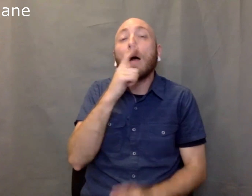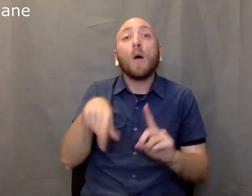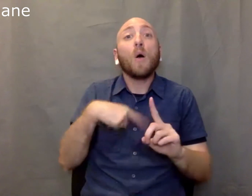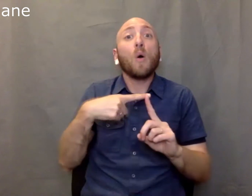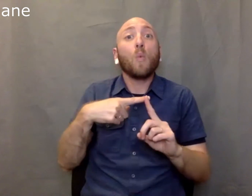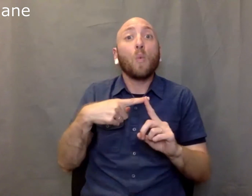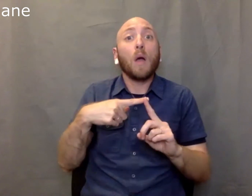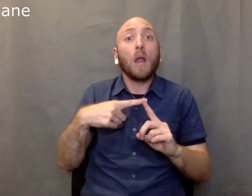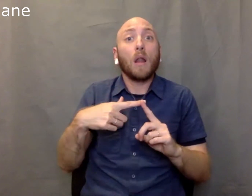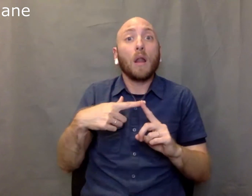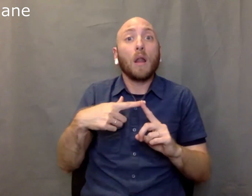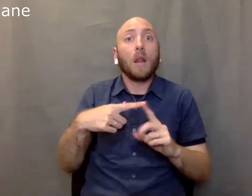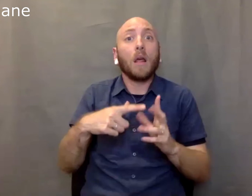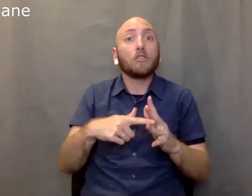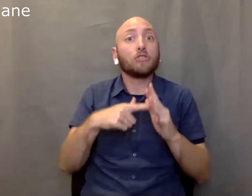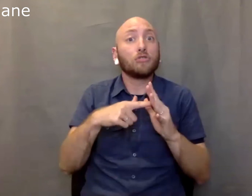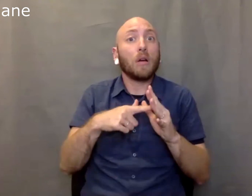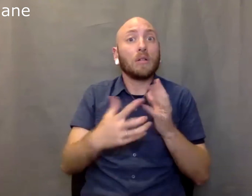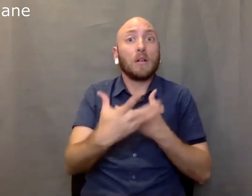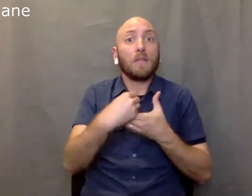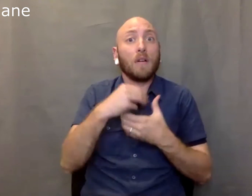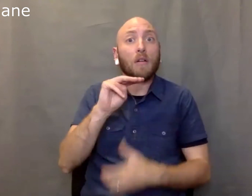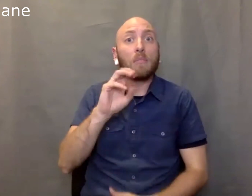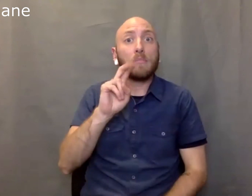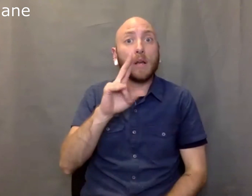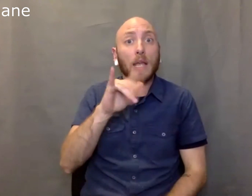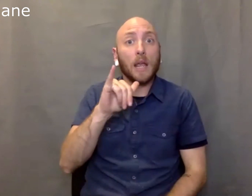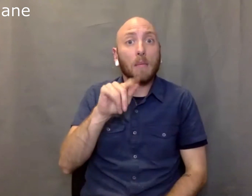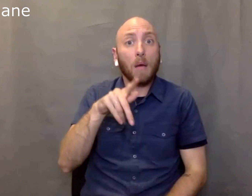Paw, mainly because I was just super nervous.